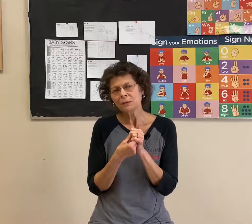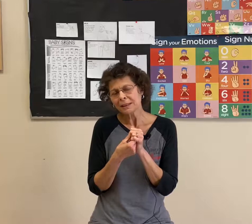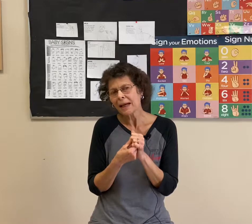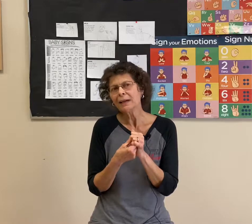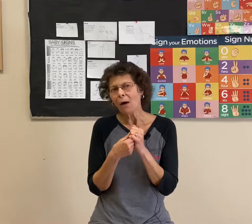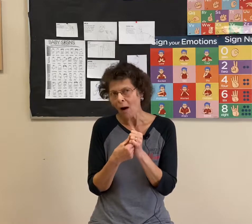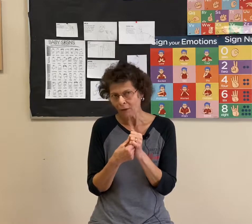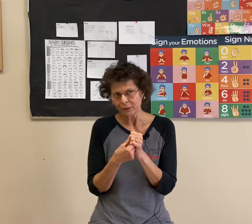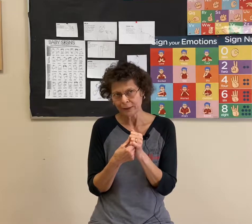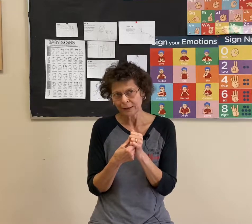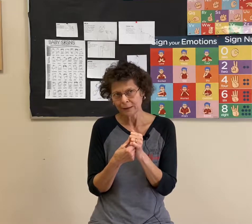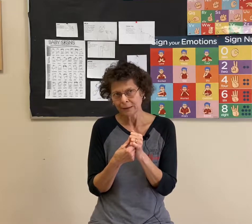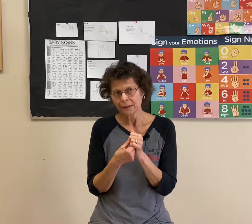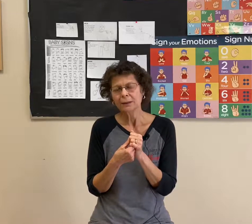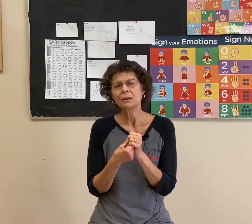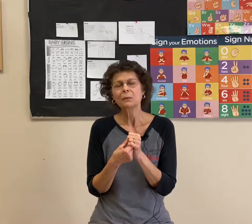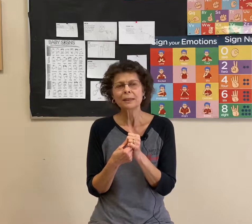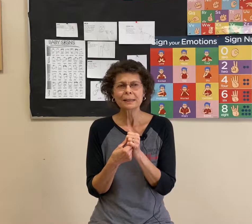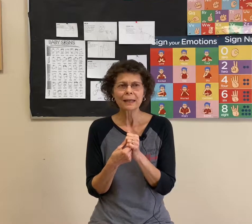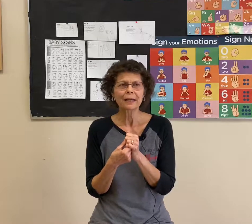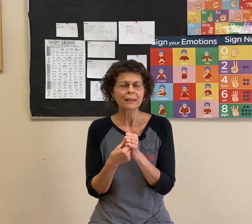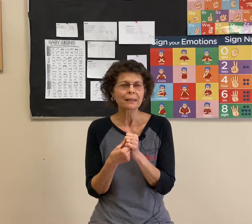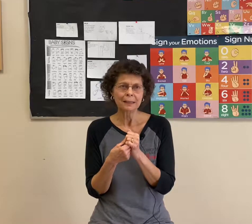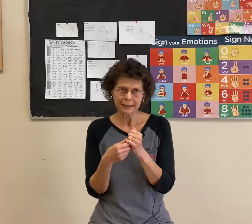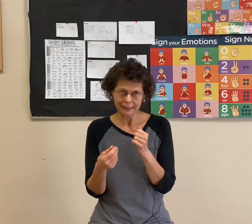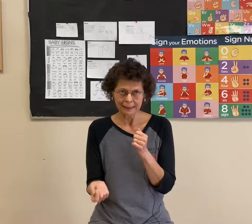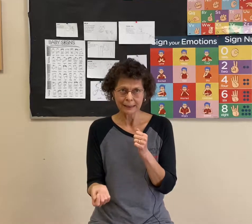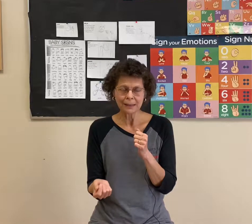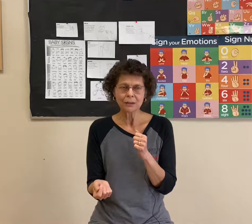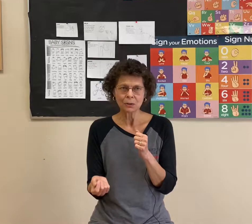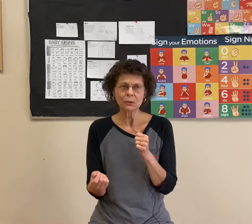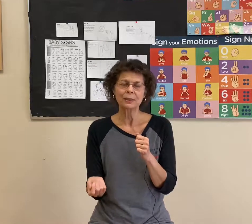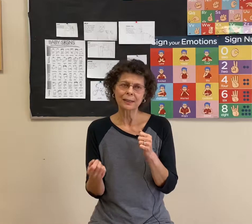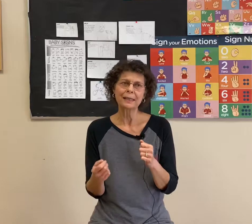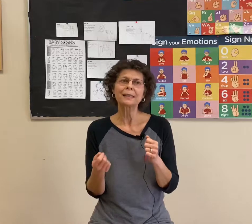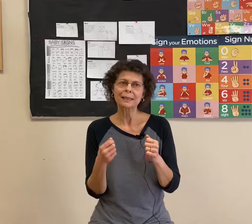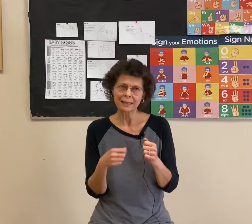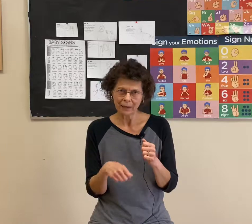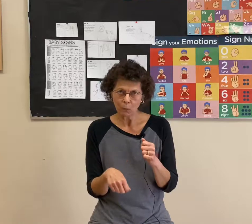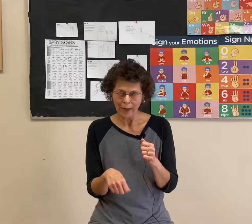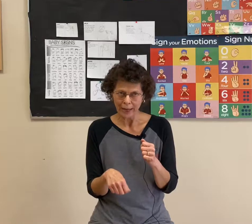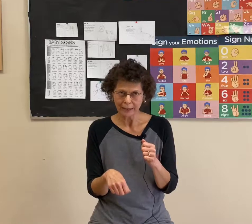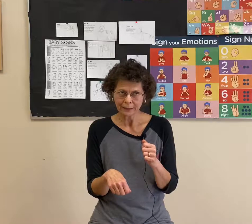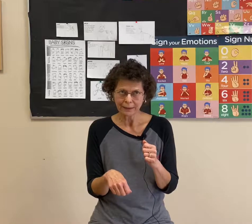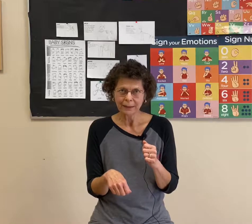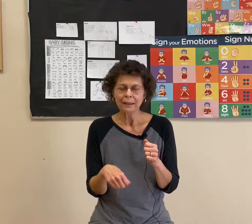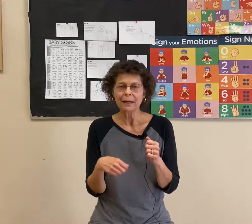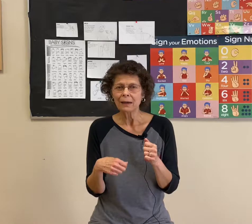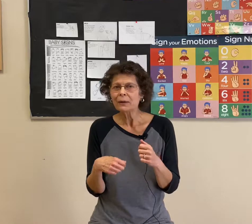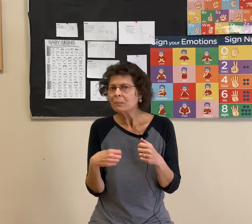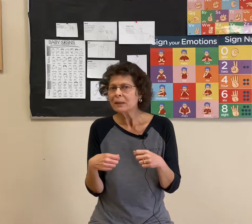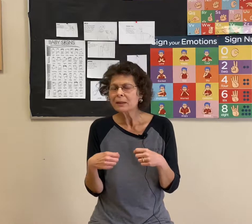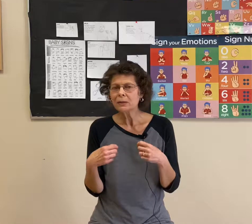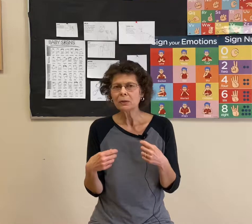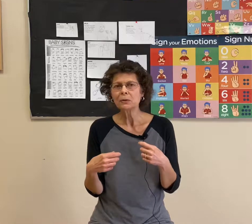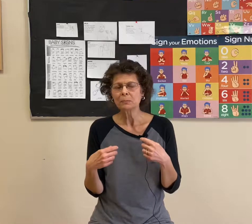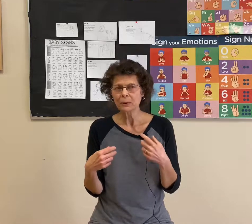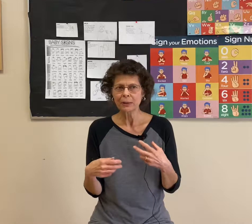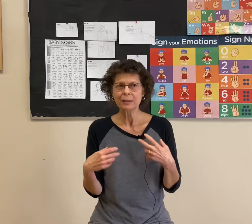sign often. You want to sign consistently, use the signs the same way. I recommend that you use American Sign